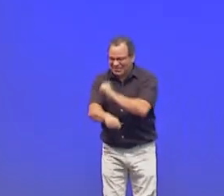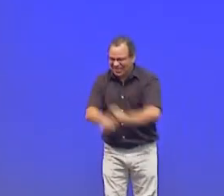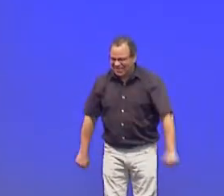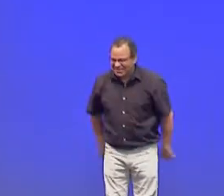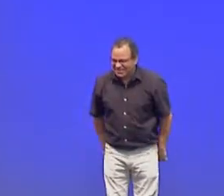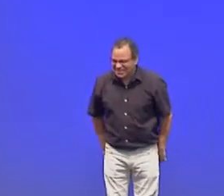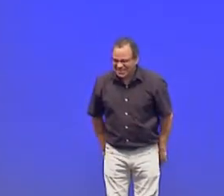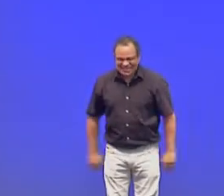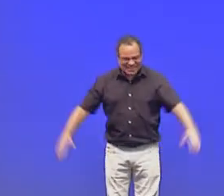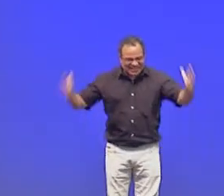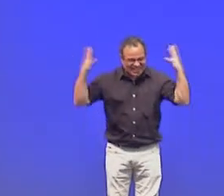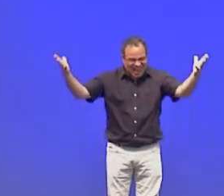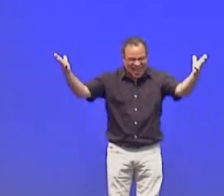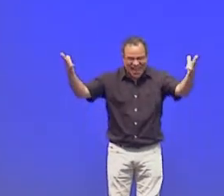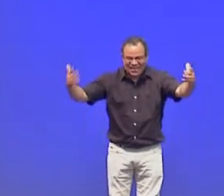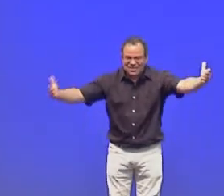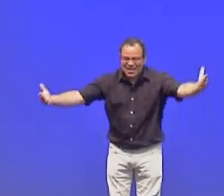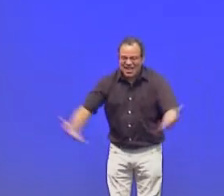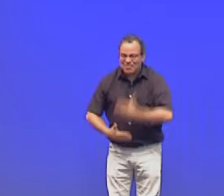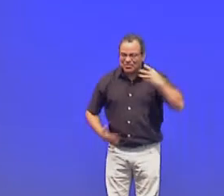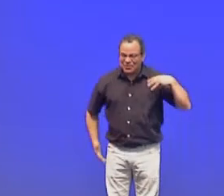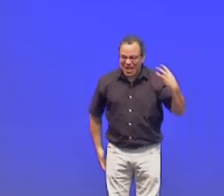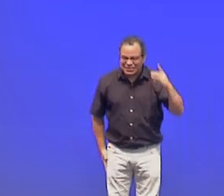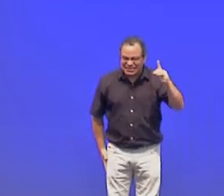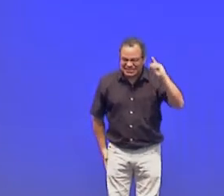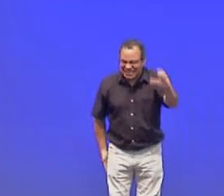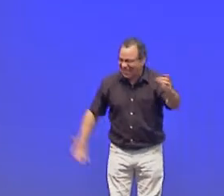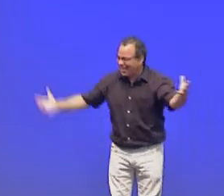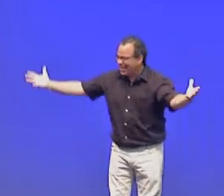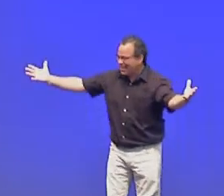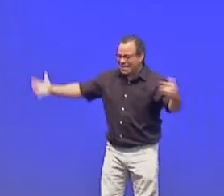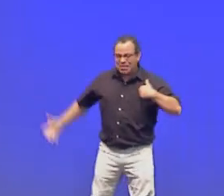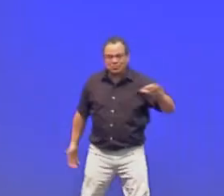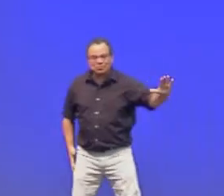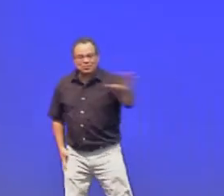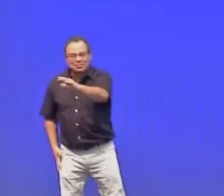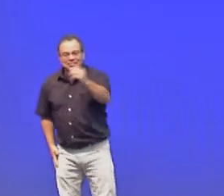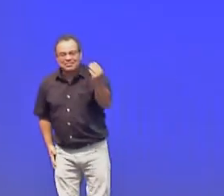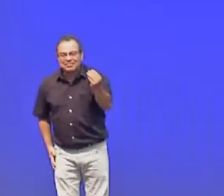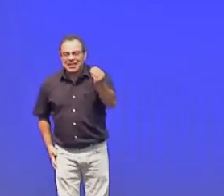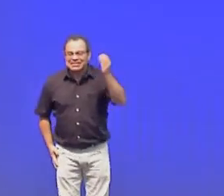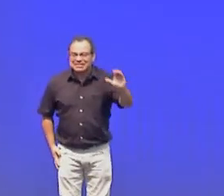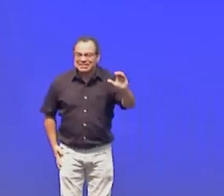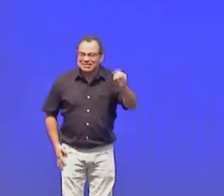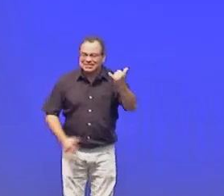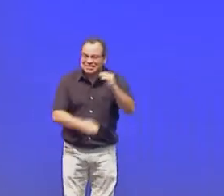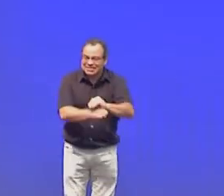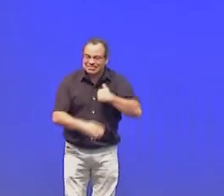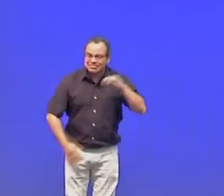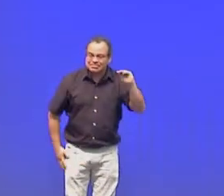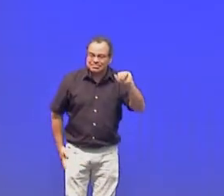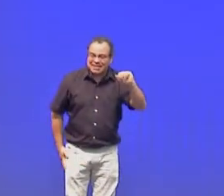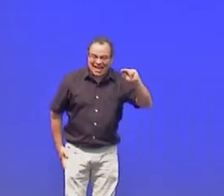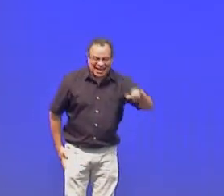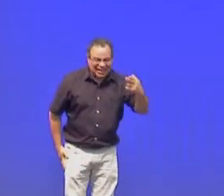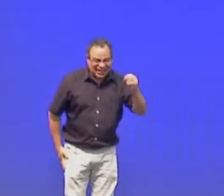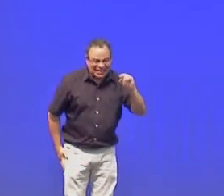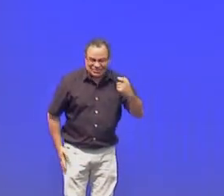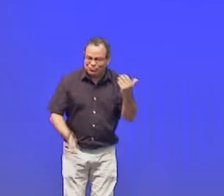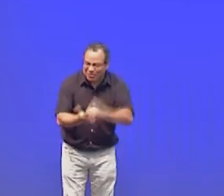Excellent. Let's get down to business. All right. Welcome to Washington, D.C. I am your MC, your master of ceremonies